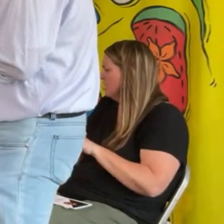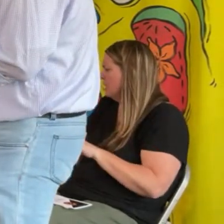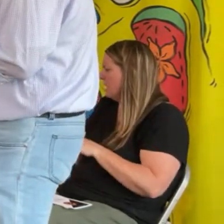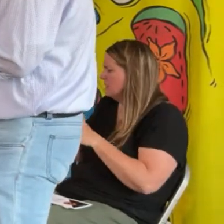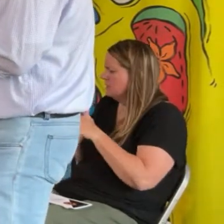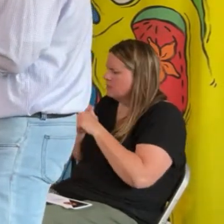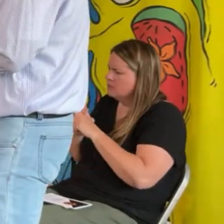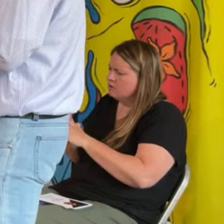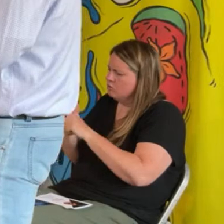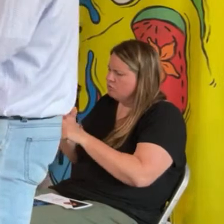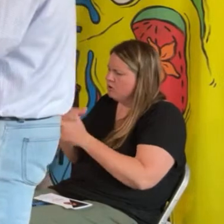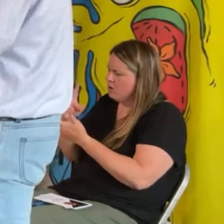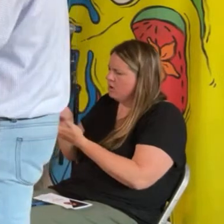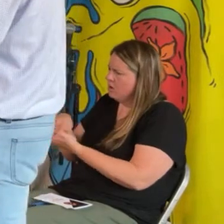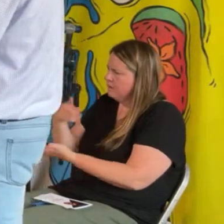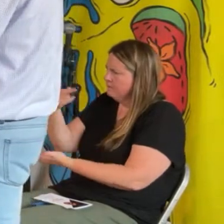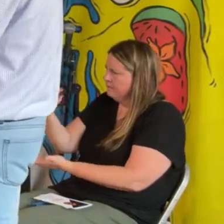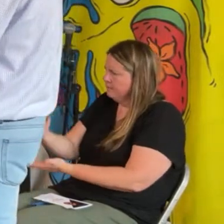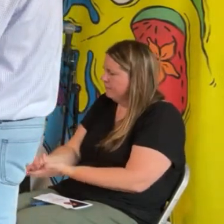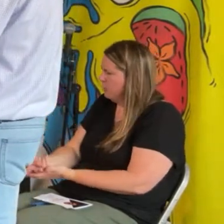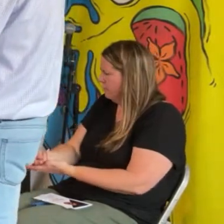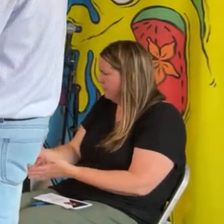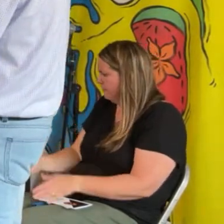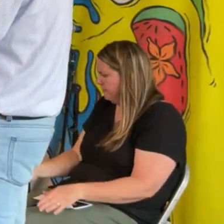run and fall.